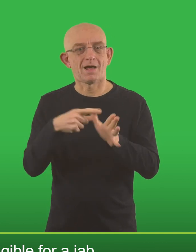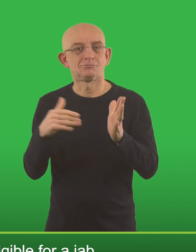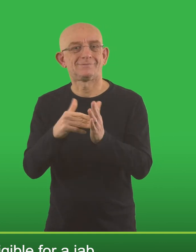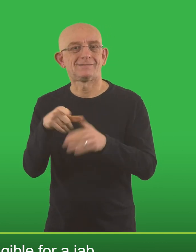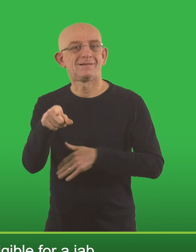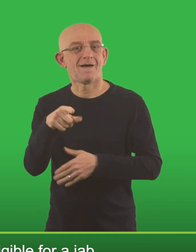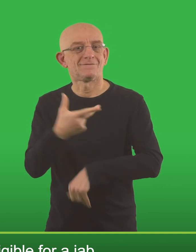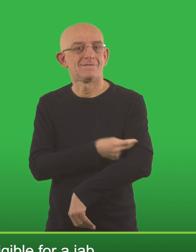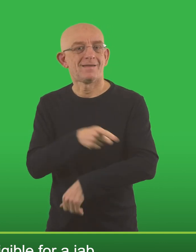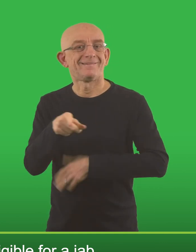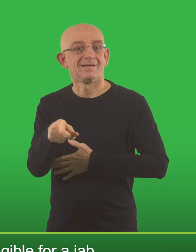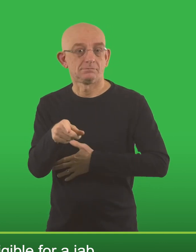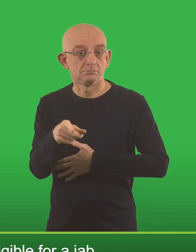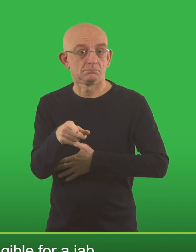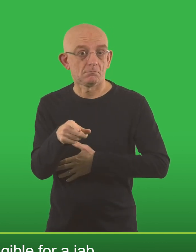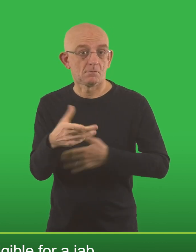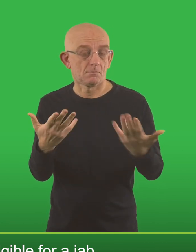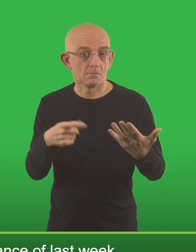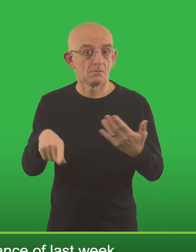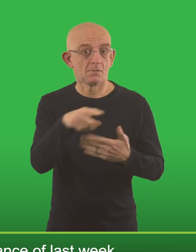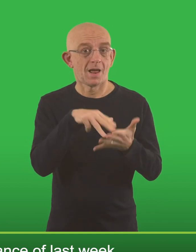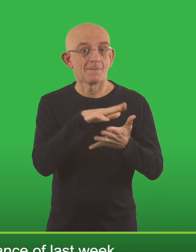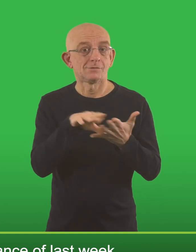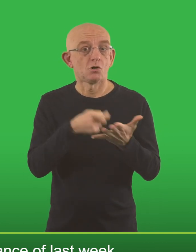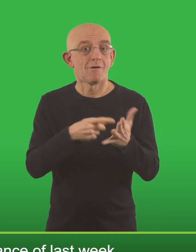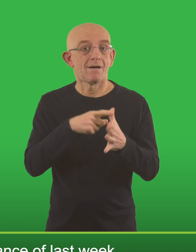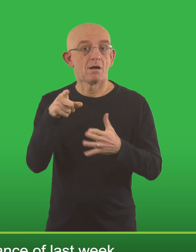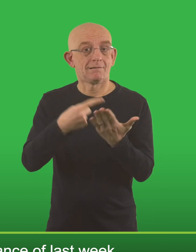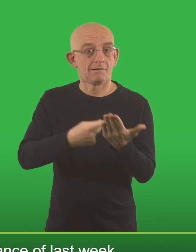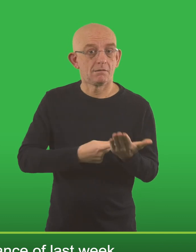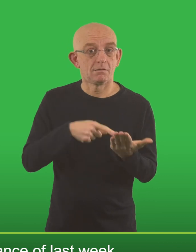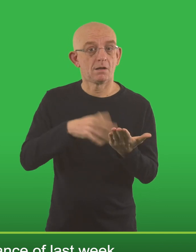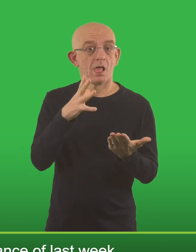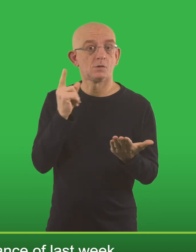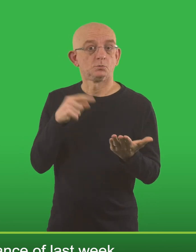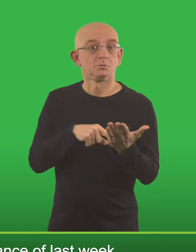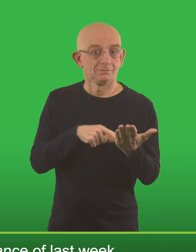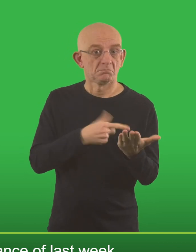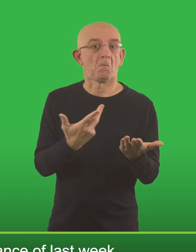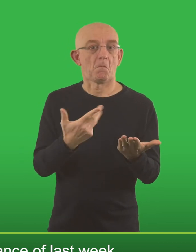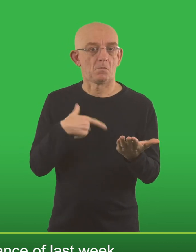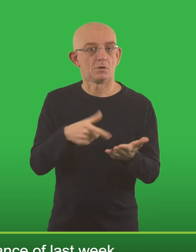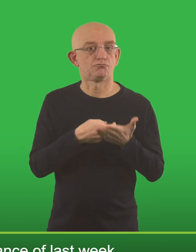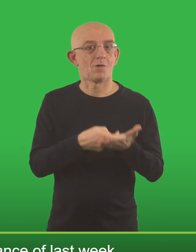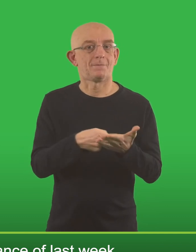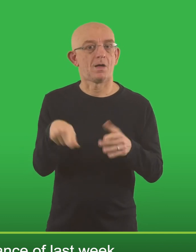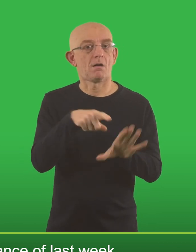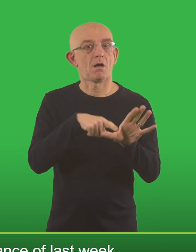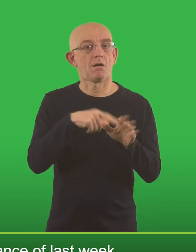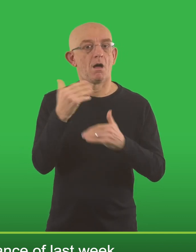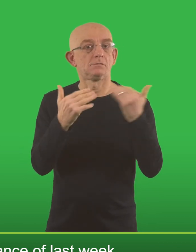an alternative to the AstraZeneca vaccine in line with the updated MHRA guidance of last week, and that's what we're